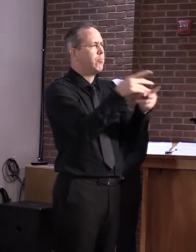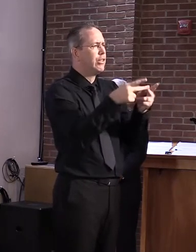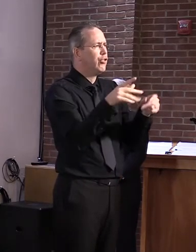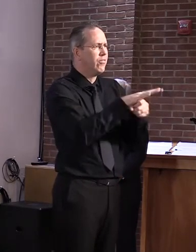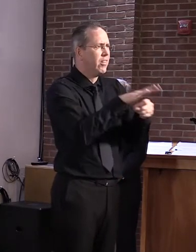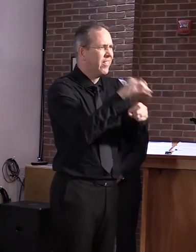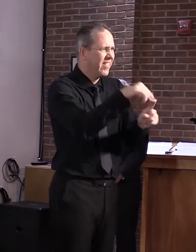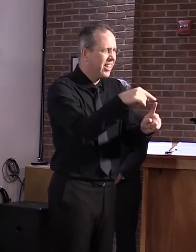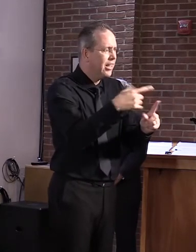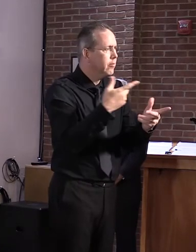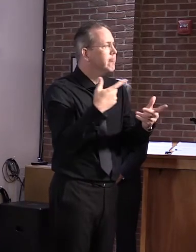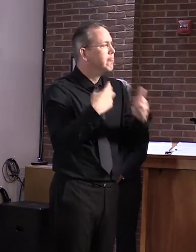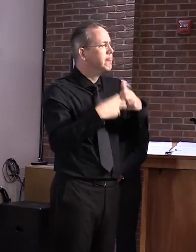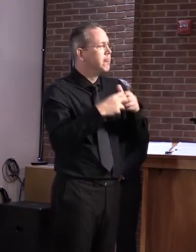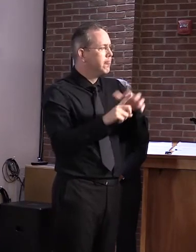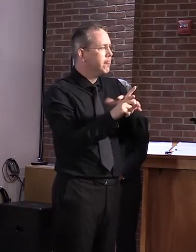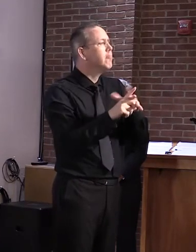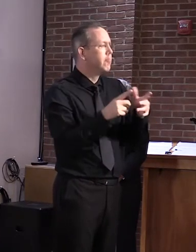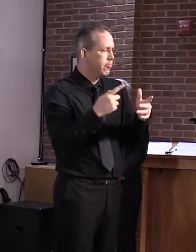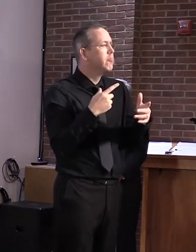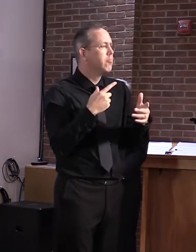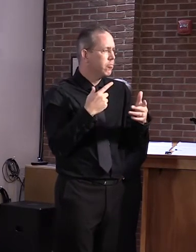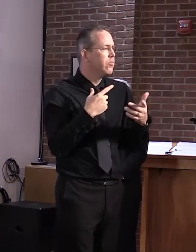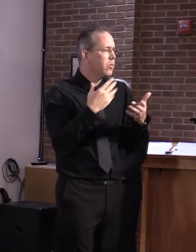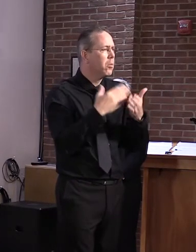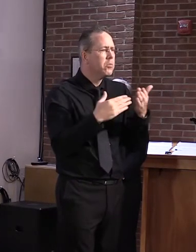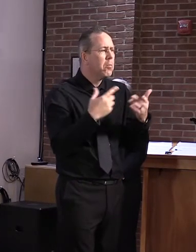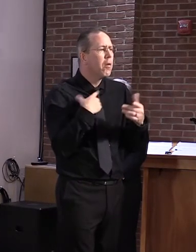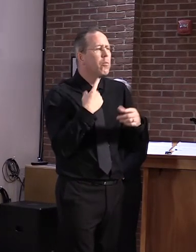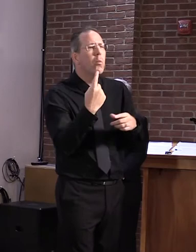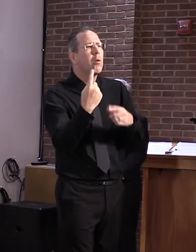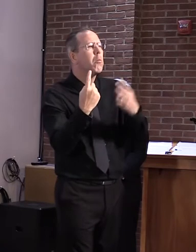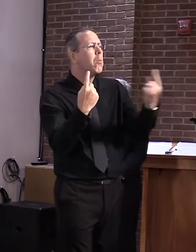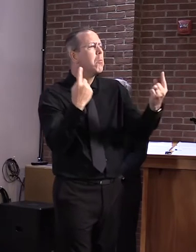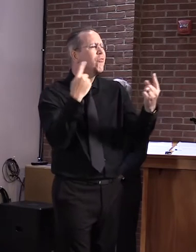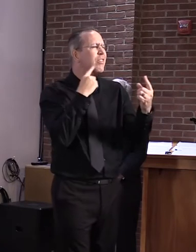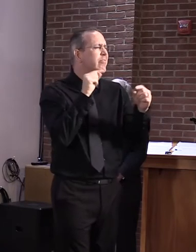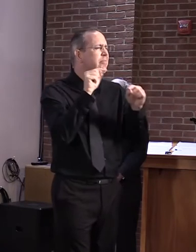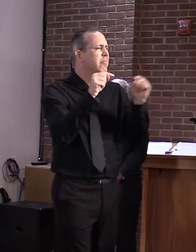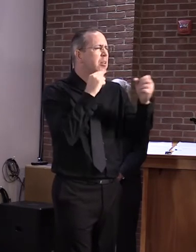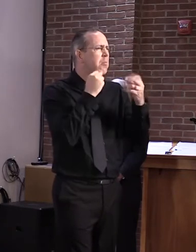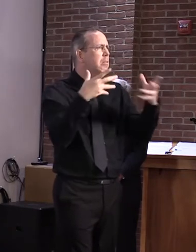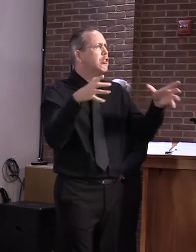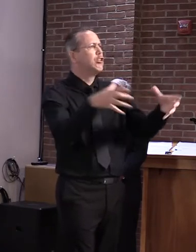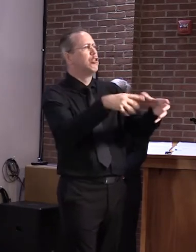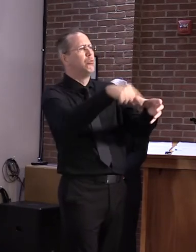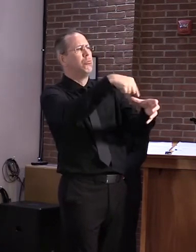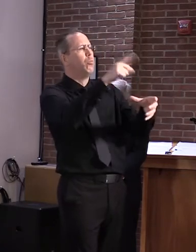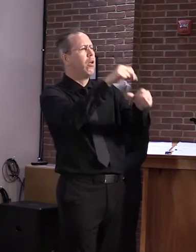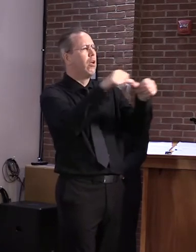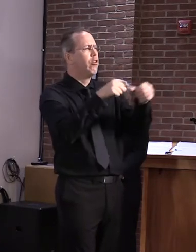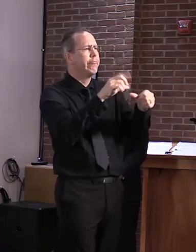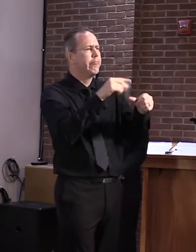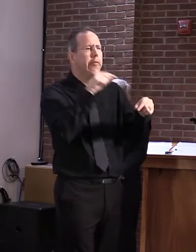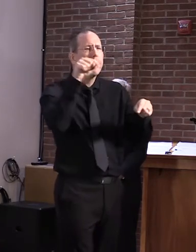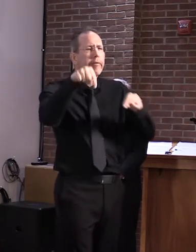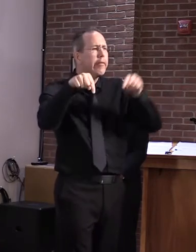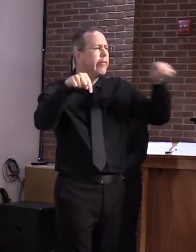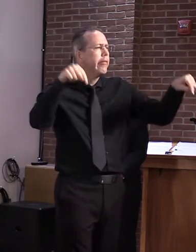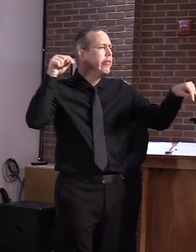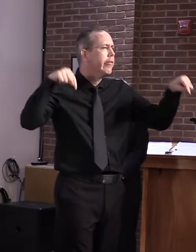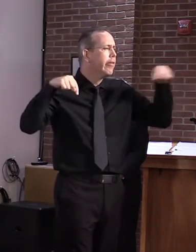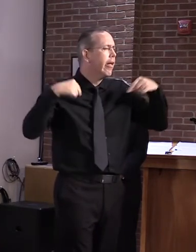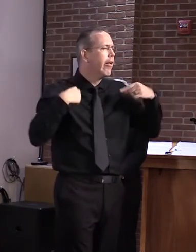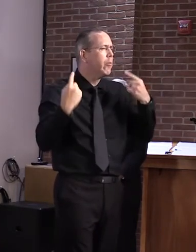rise to a level where they needed coordination of state assets. So when you said your department hadn't had any, you don't know